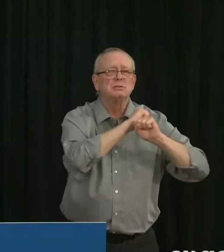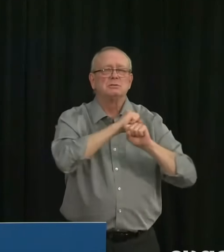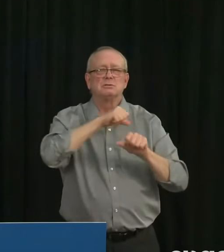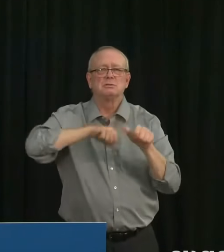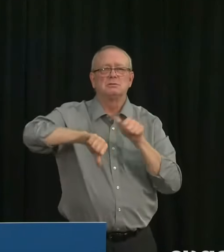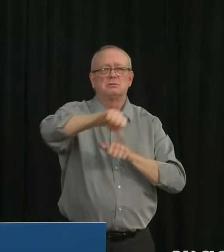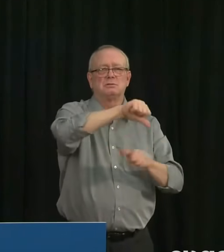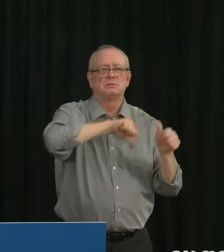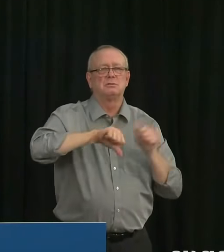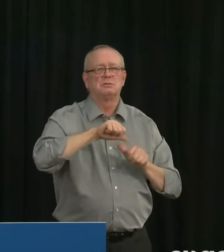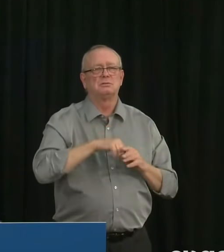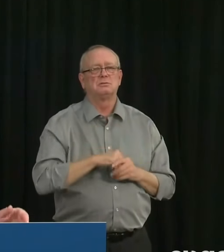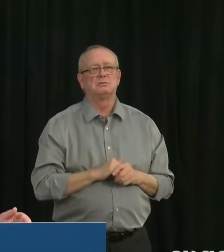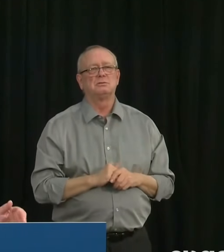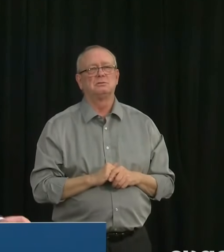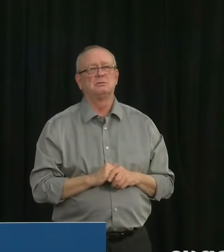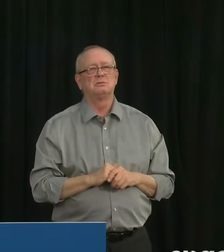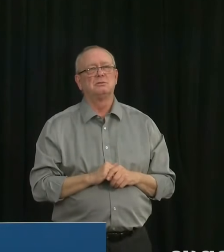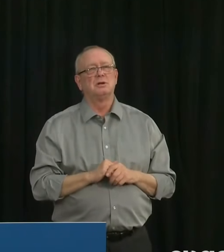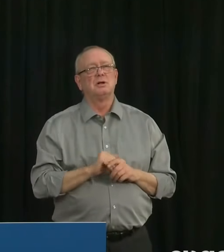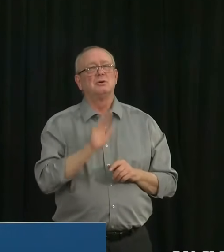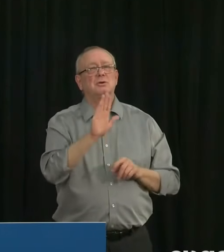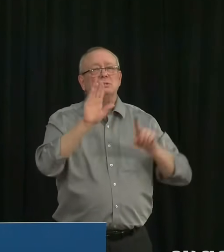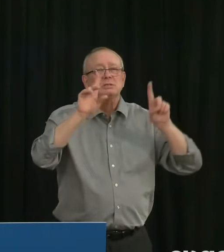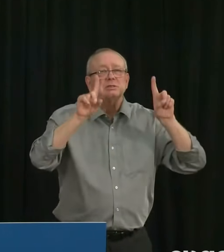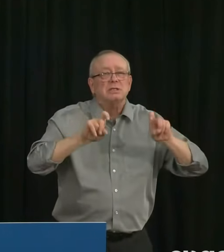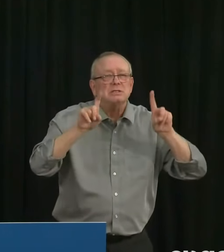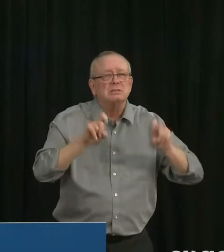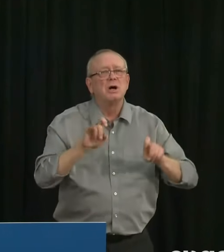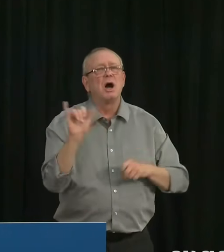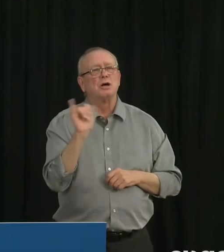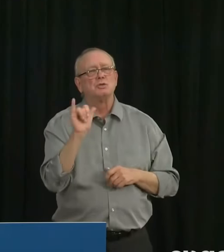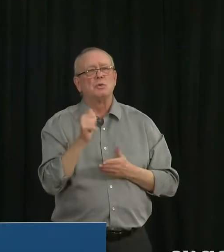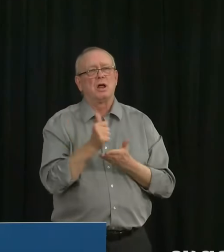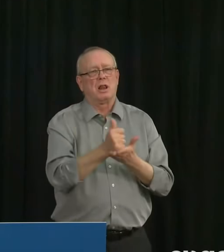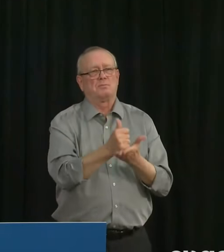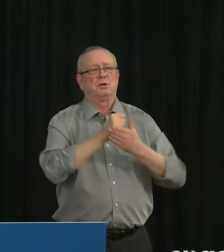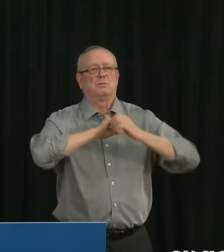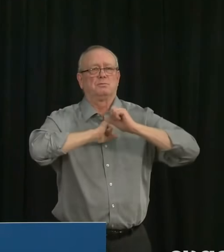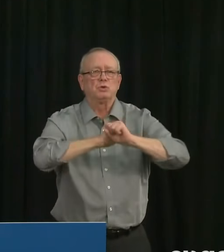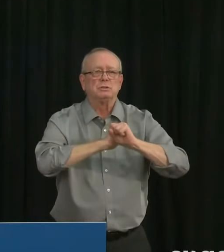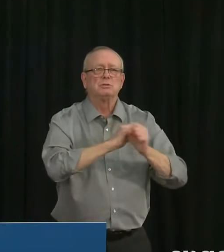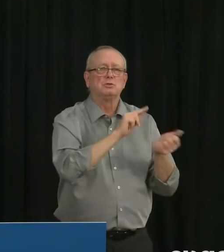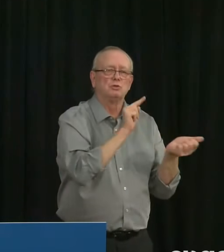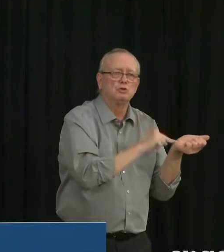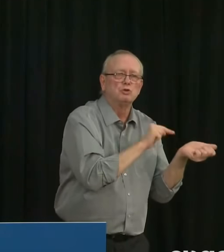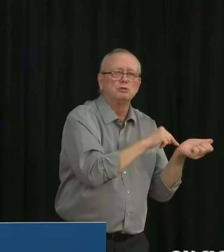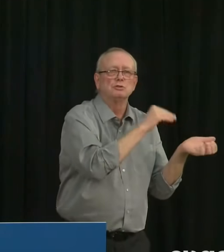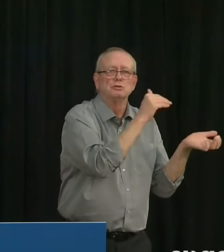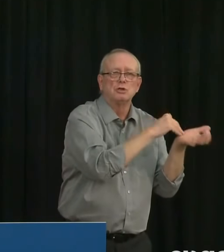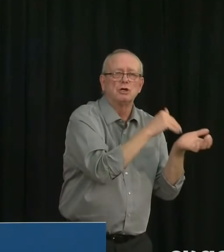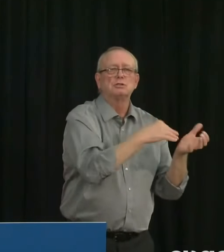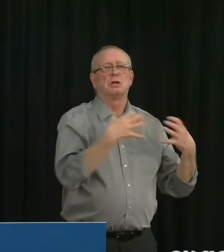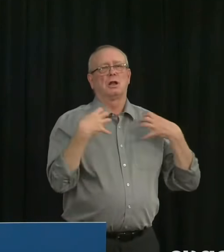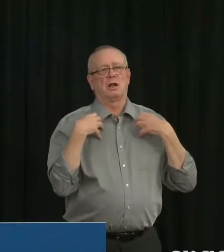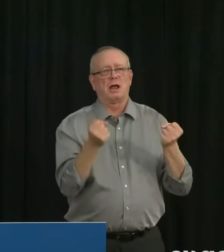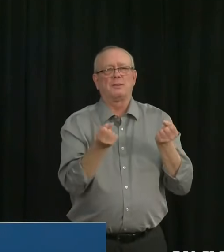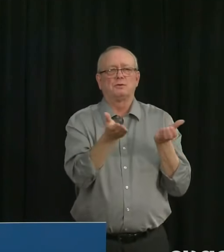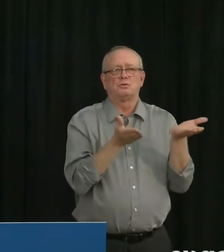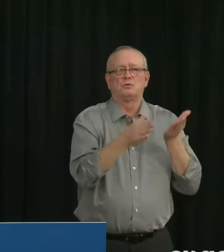workers from COVID-19 by getting tested. Today, I'm pleased to announce that Alberta will be introducing